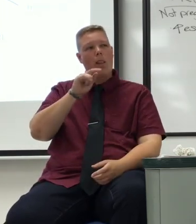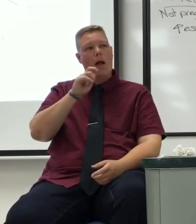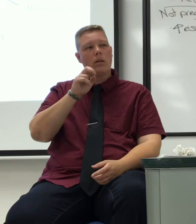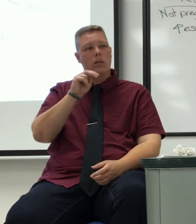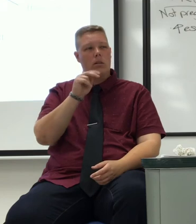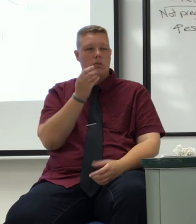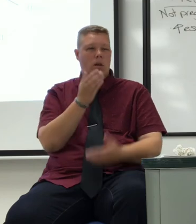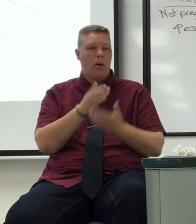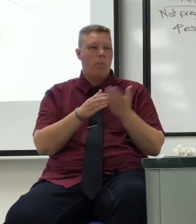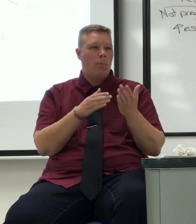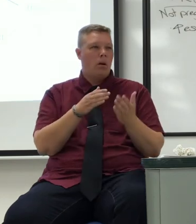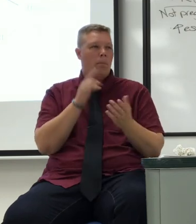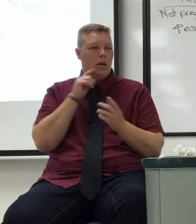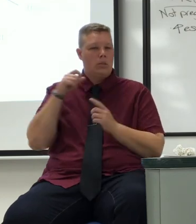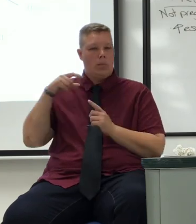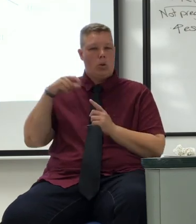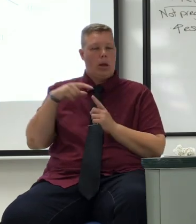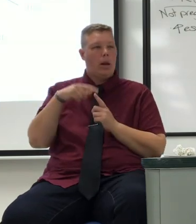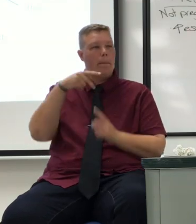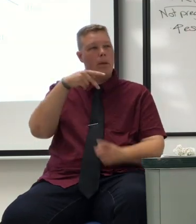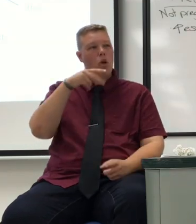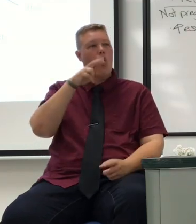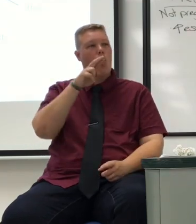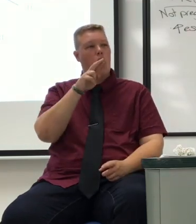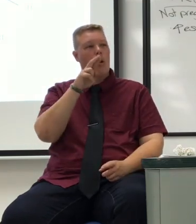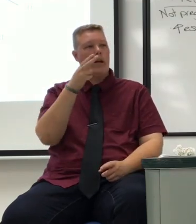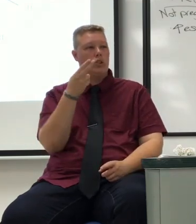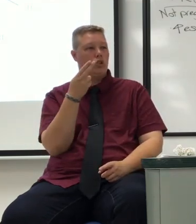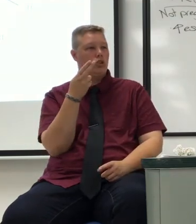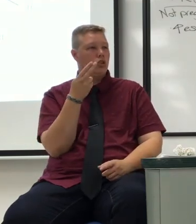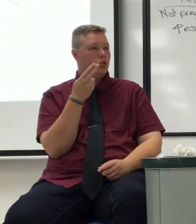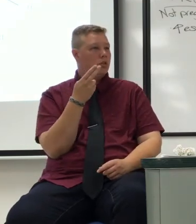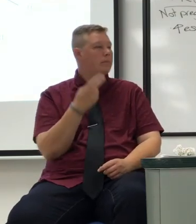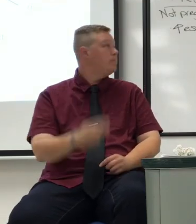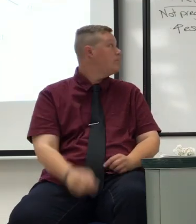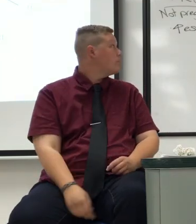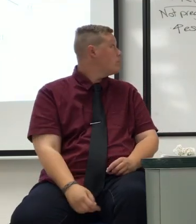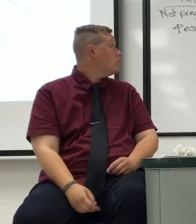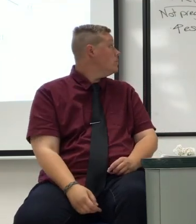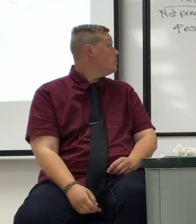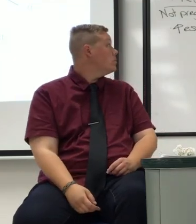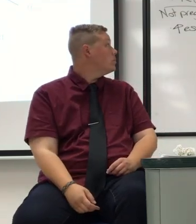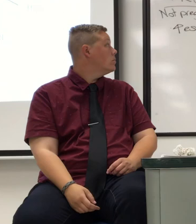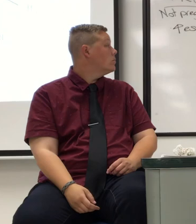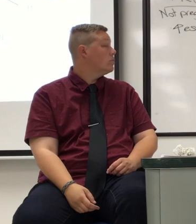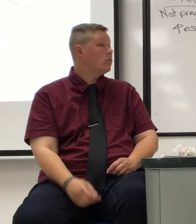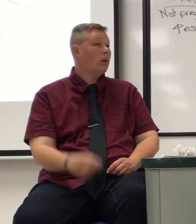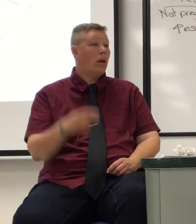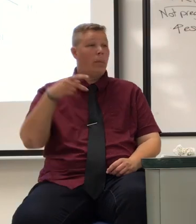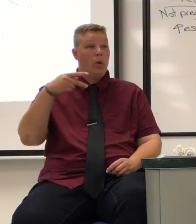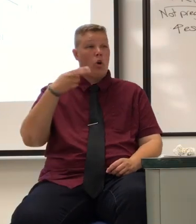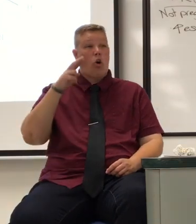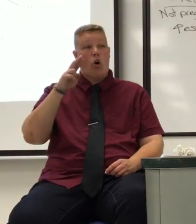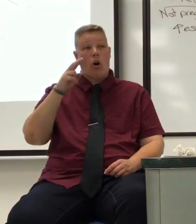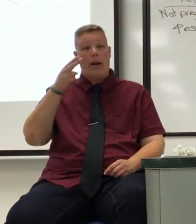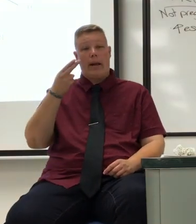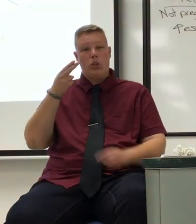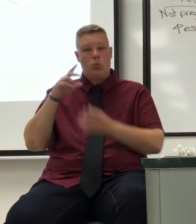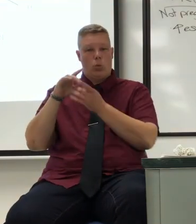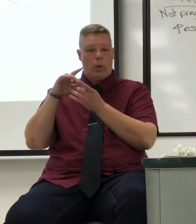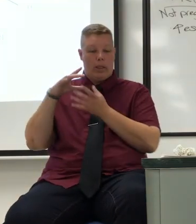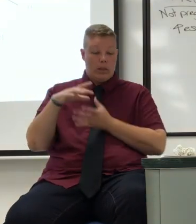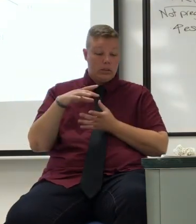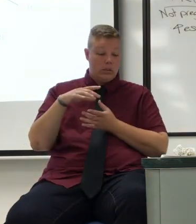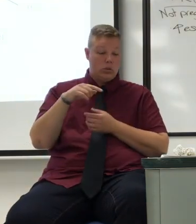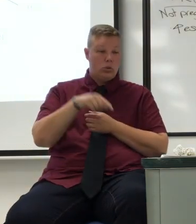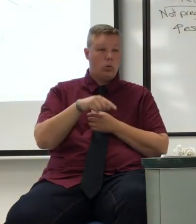by stimulating PRH, which will then release plus sign. Plus means stimulus in